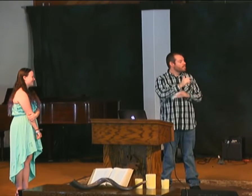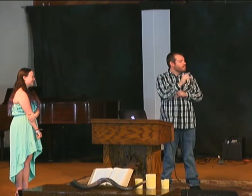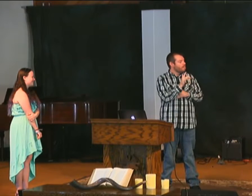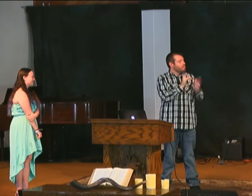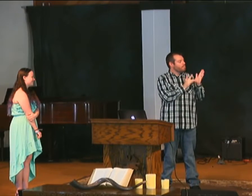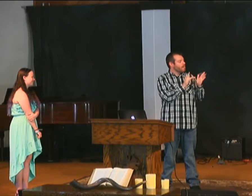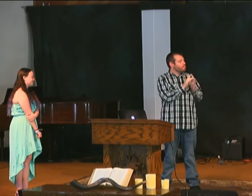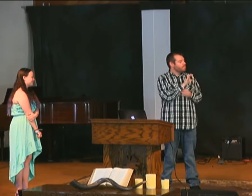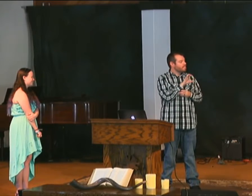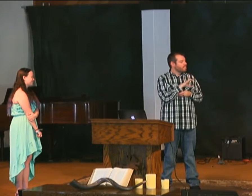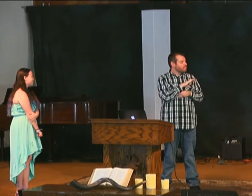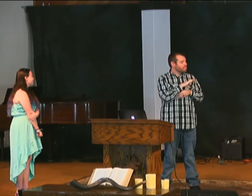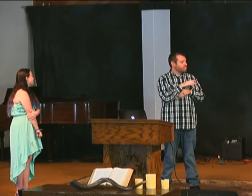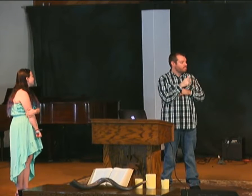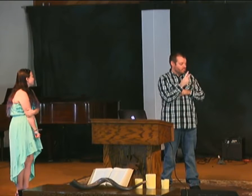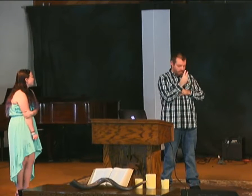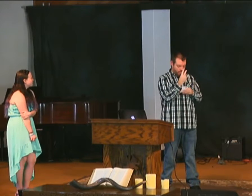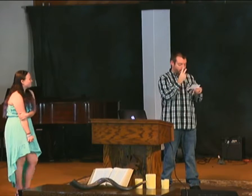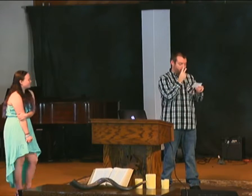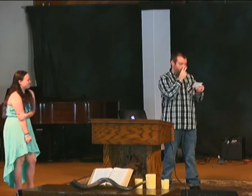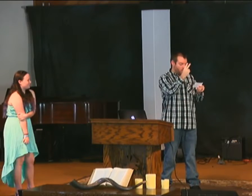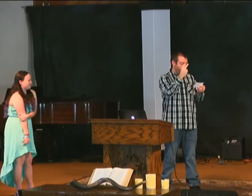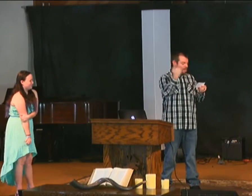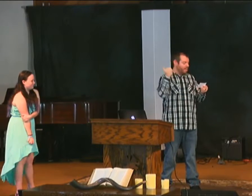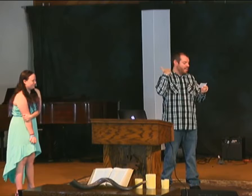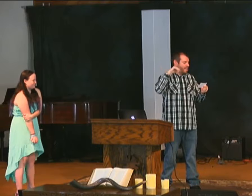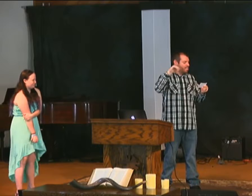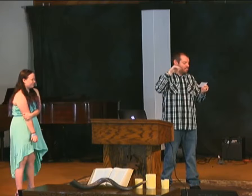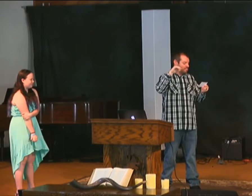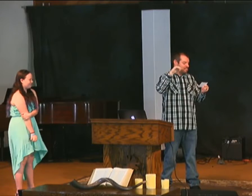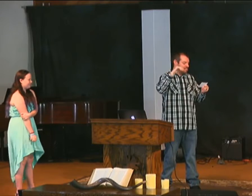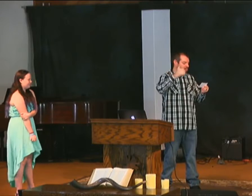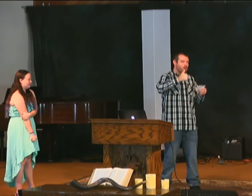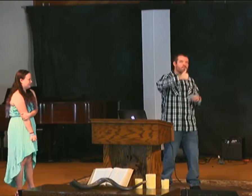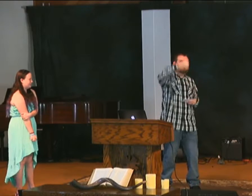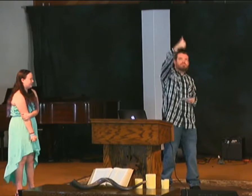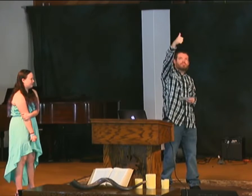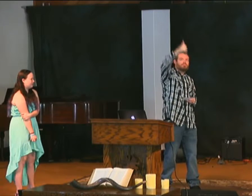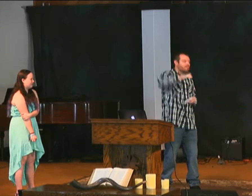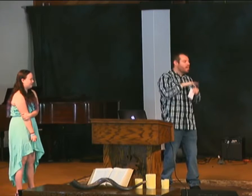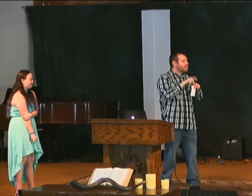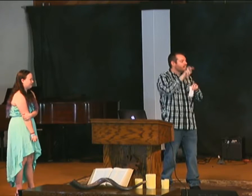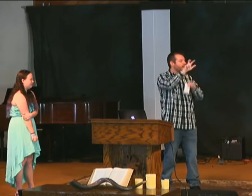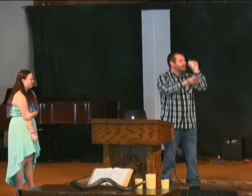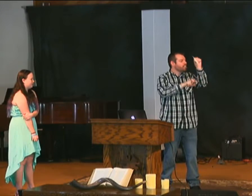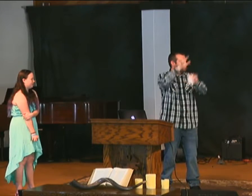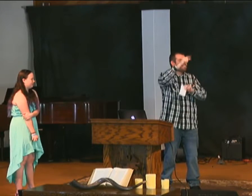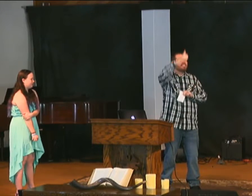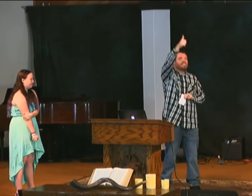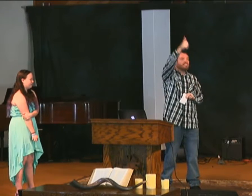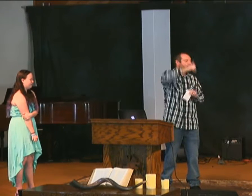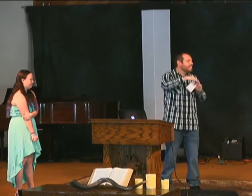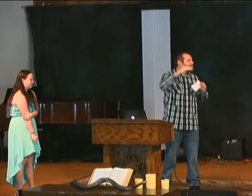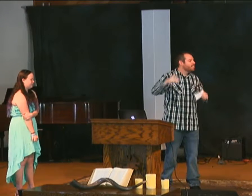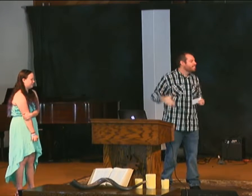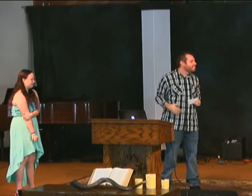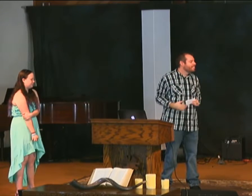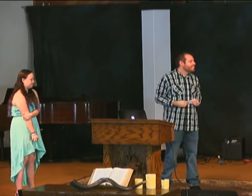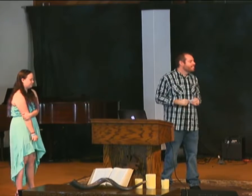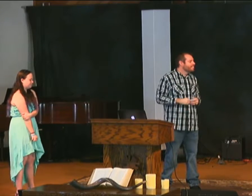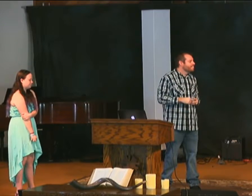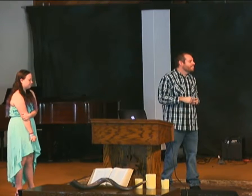Which Bible character saw angels on a ladder in